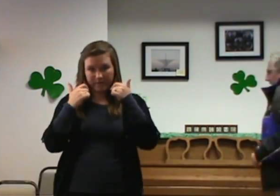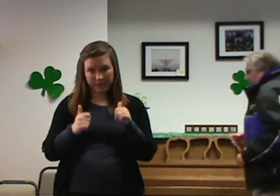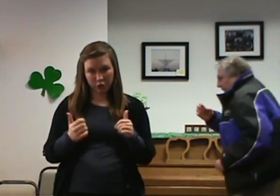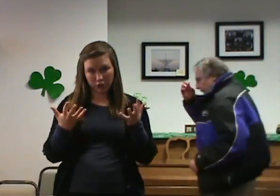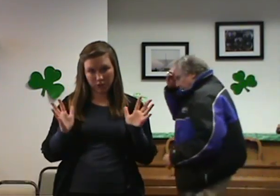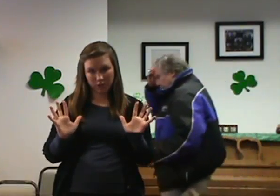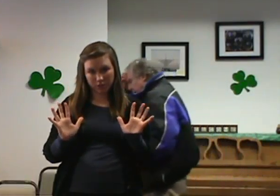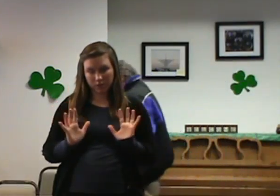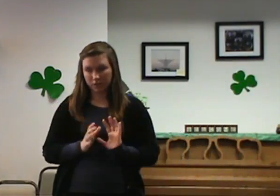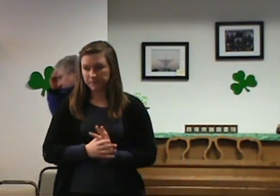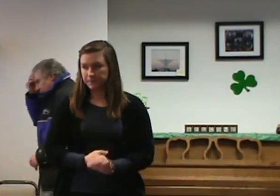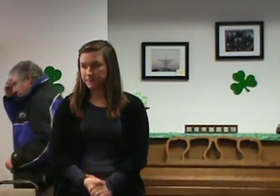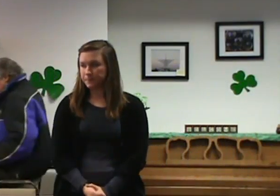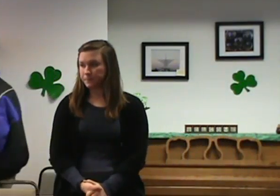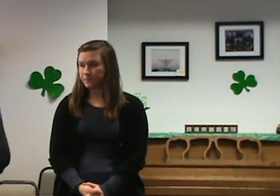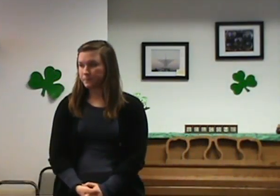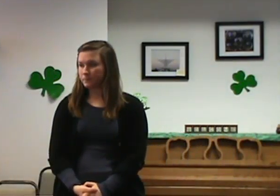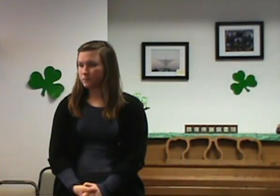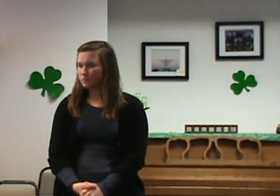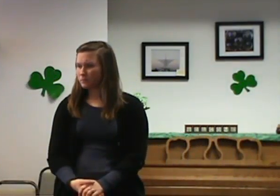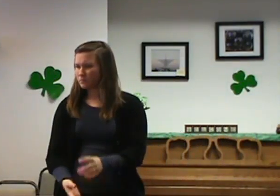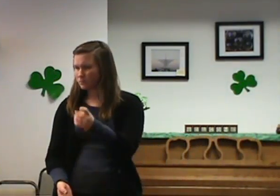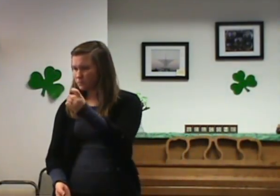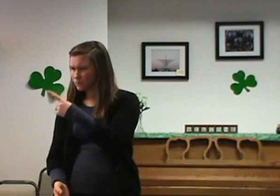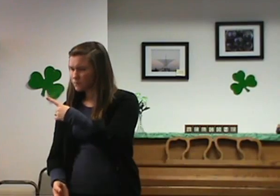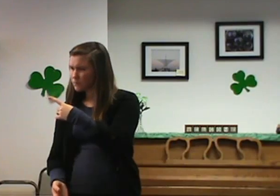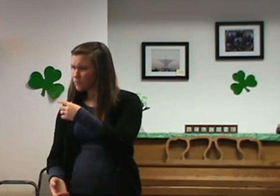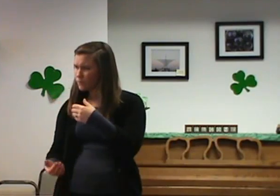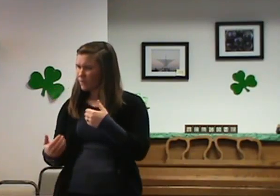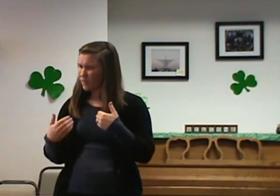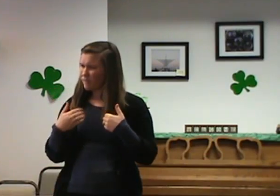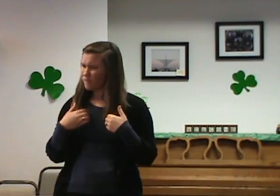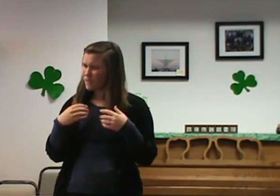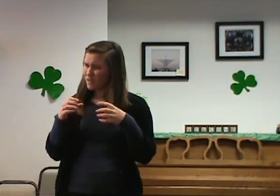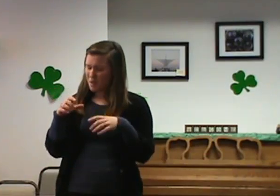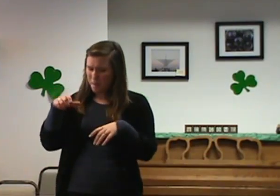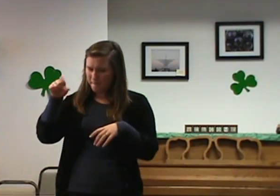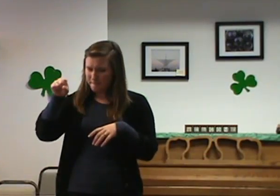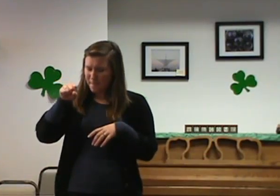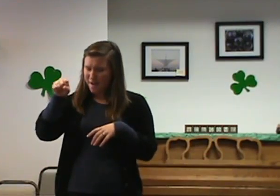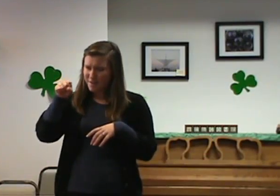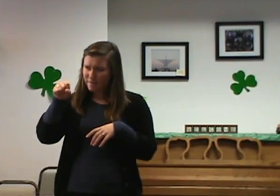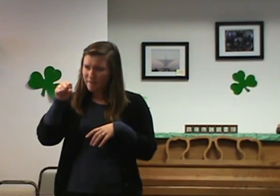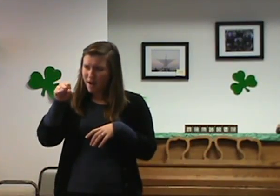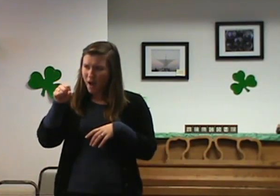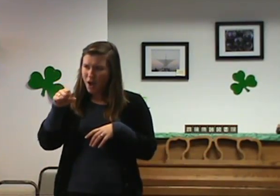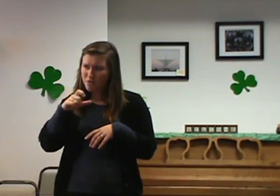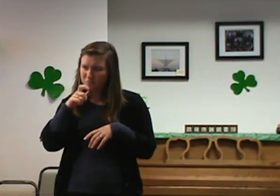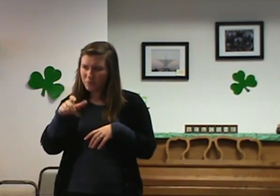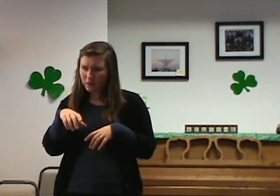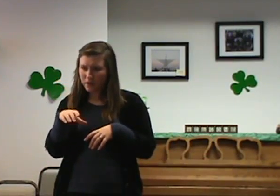you? You have the ones that you just pick up and they turn on, they don't have little